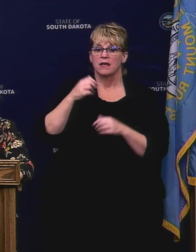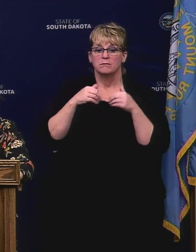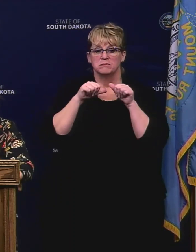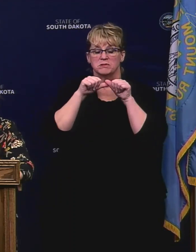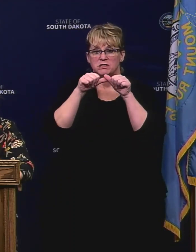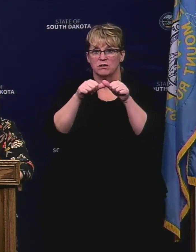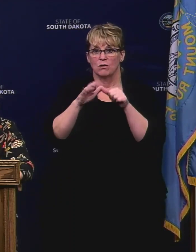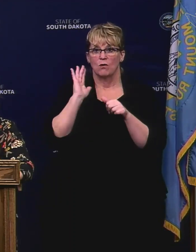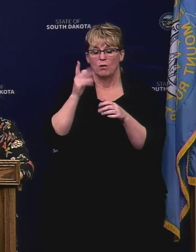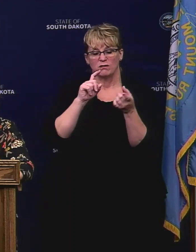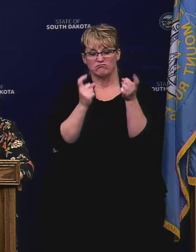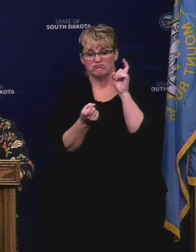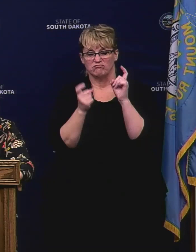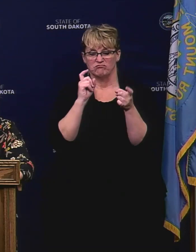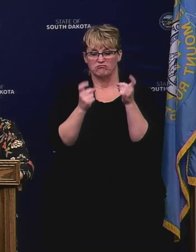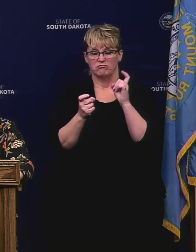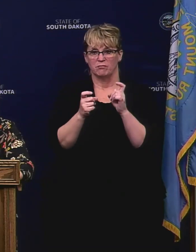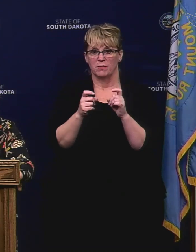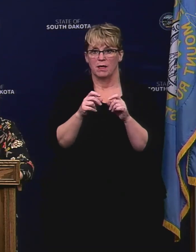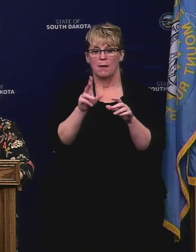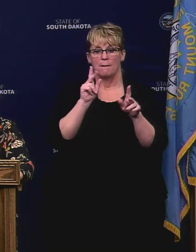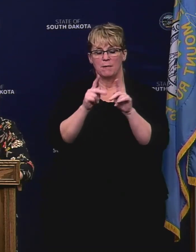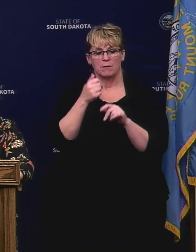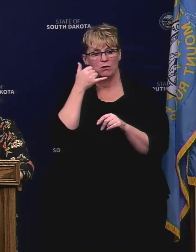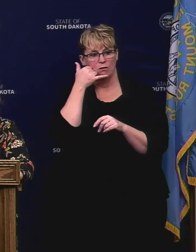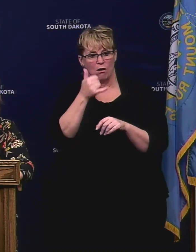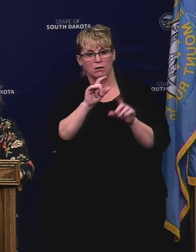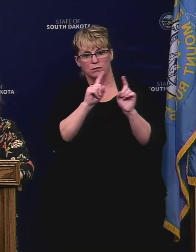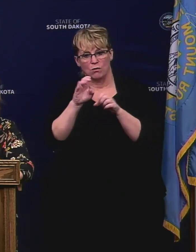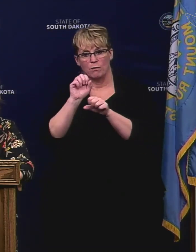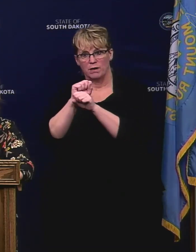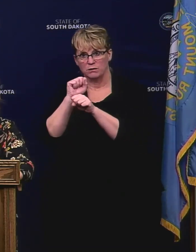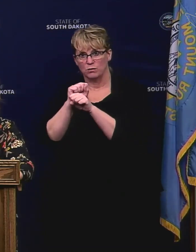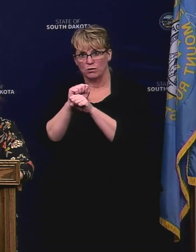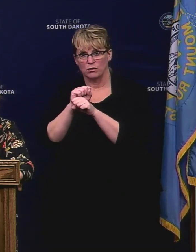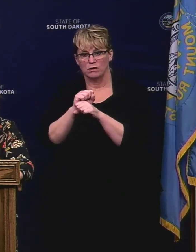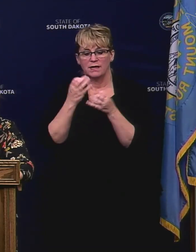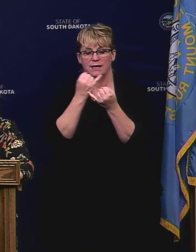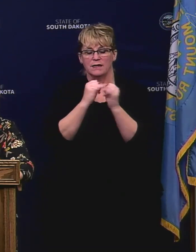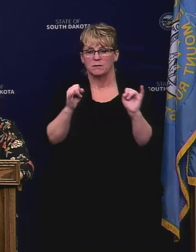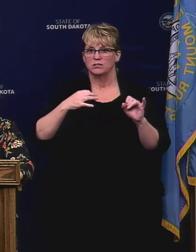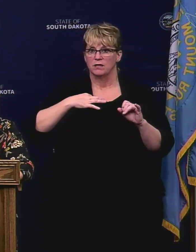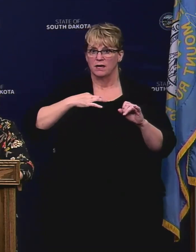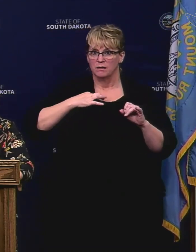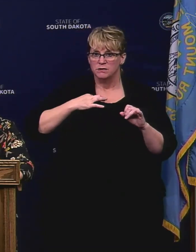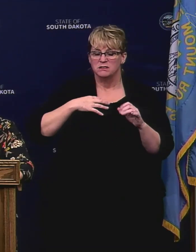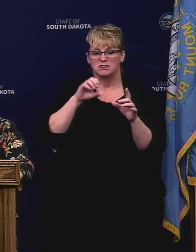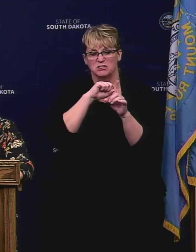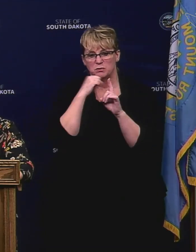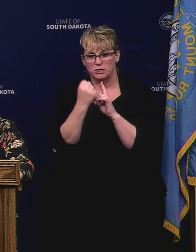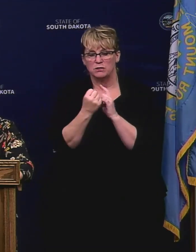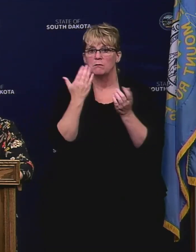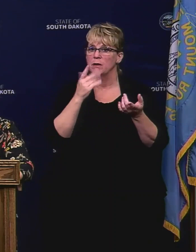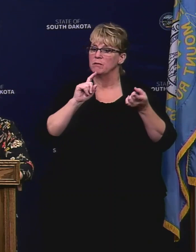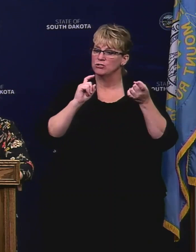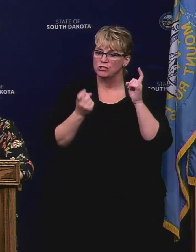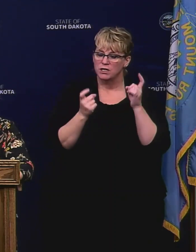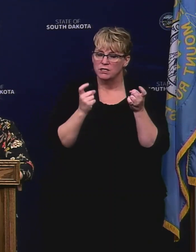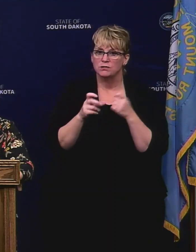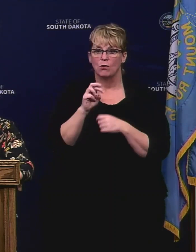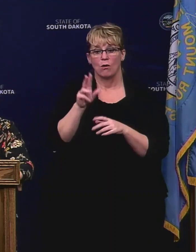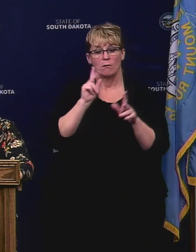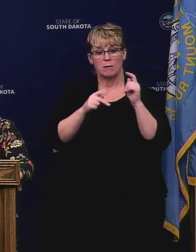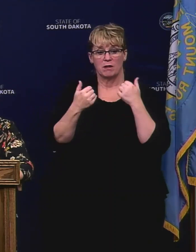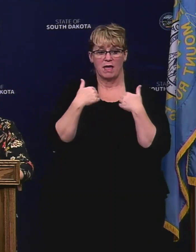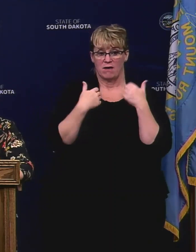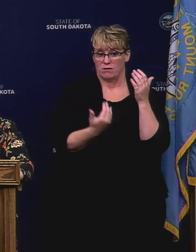fluctuate each week as employers call employees back to work, individual eligibility circumstances may change, or people may be